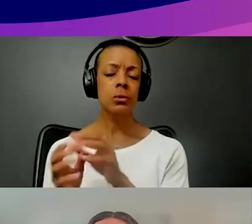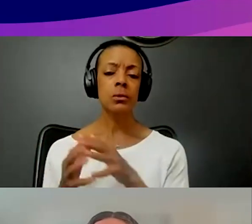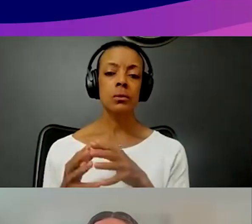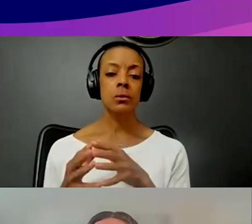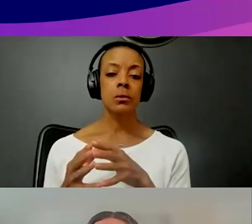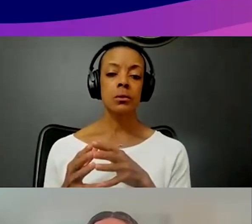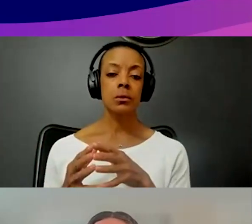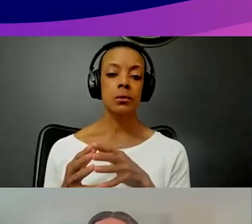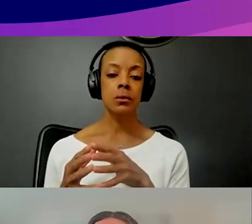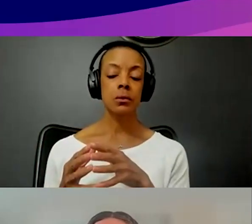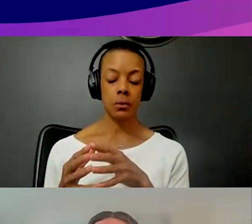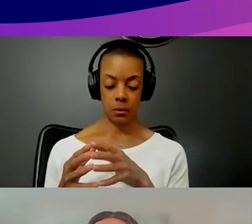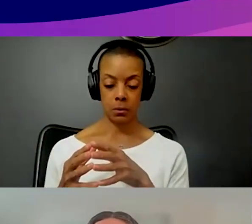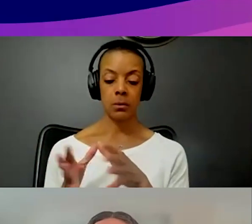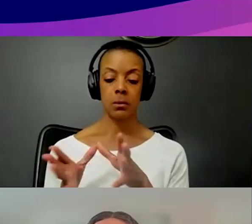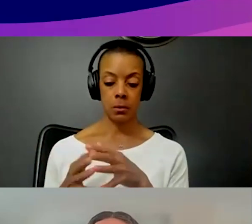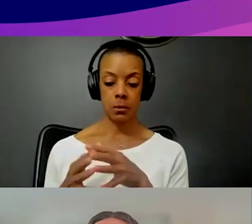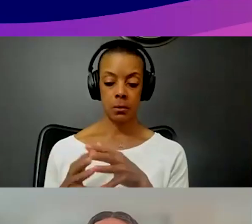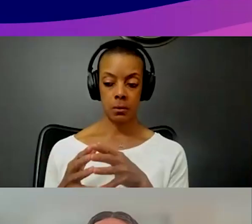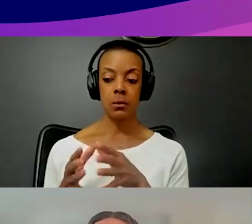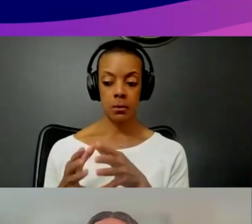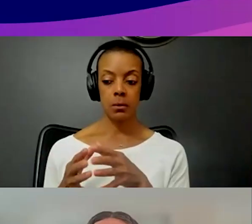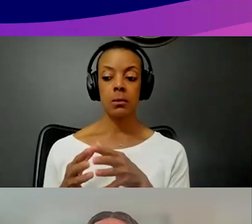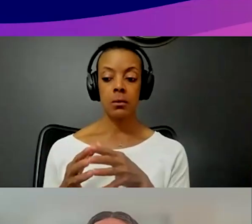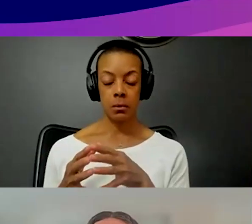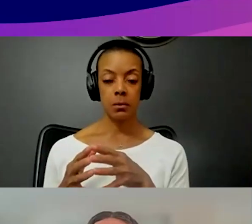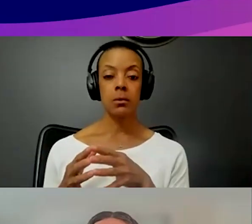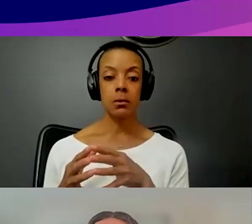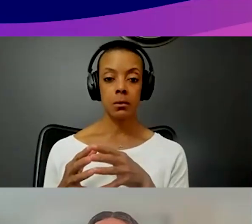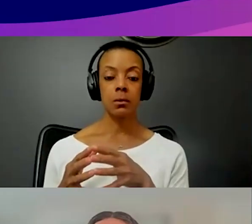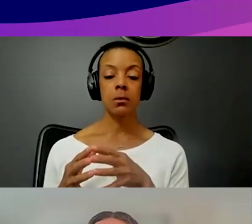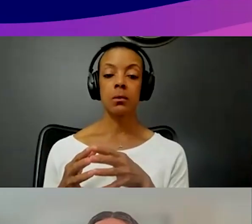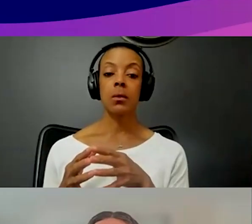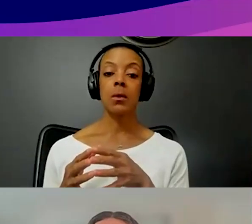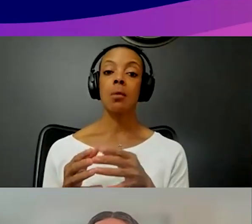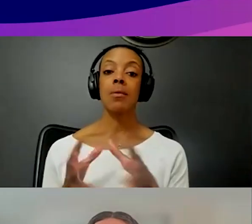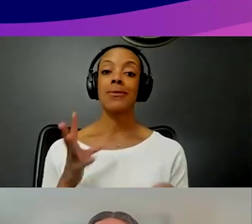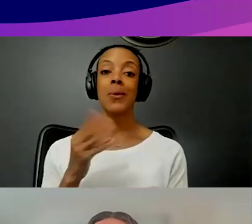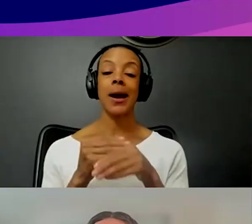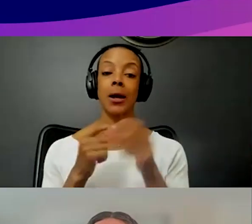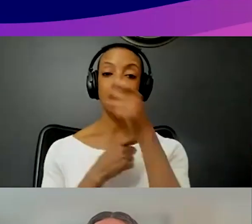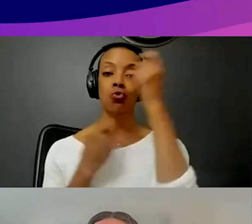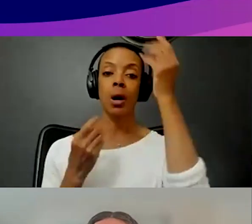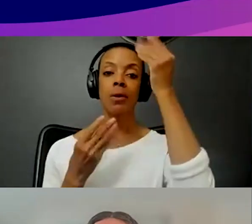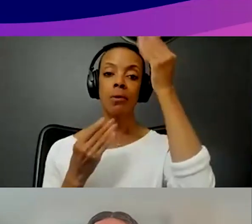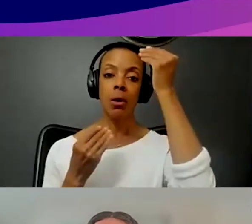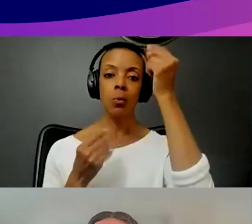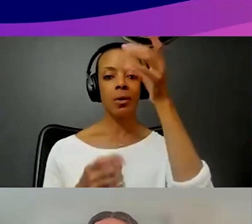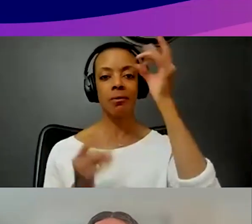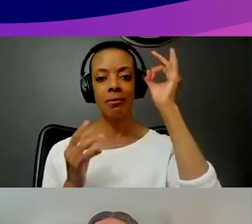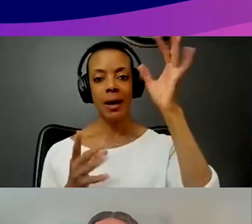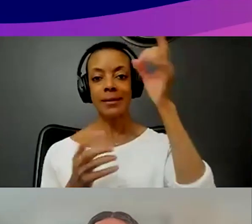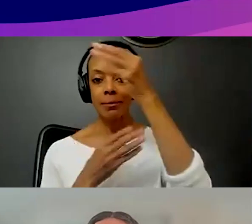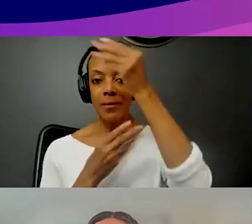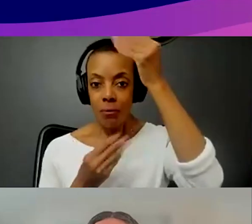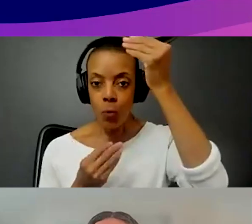populations. But we found that using a trauma and violence informed approach really allowed